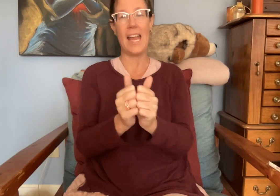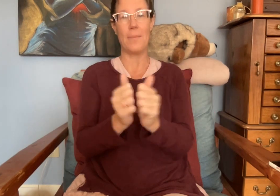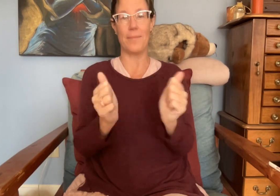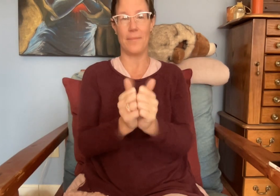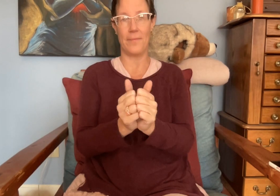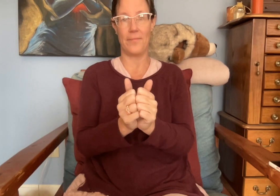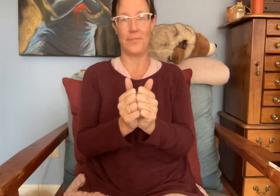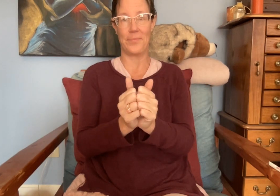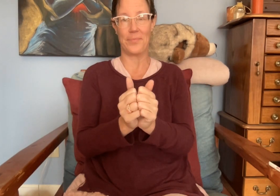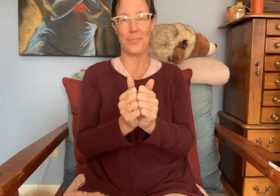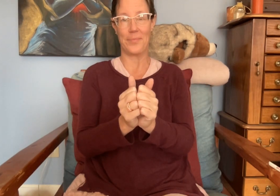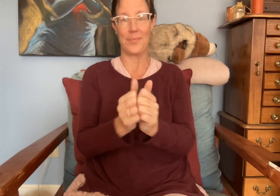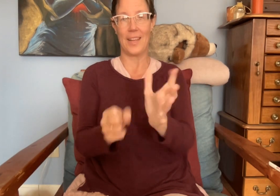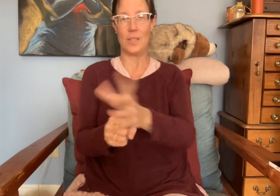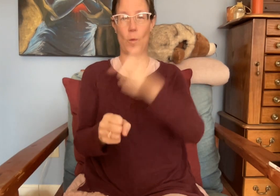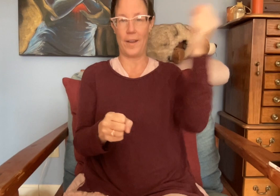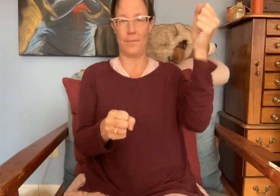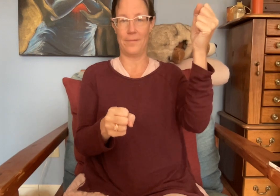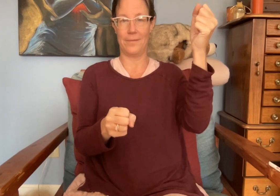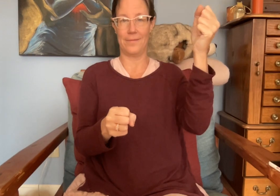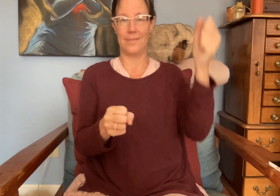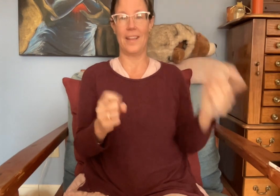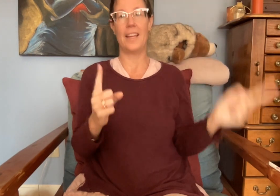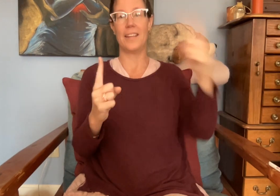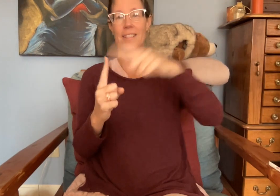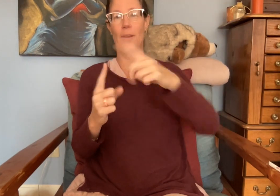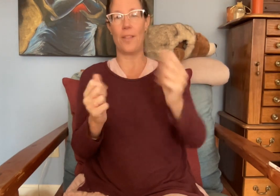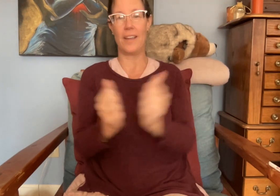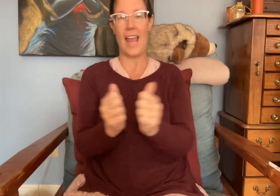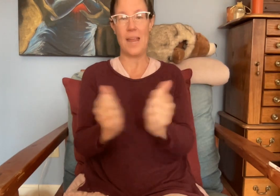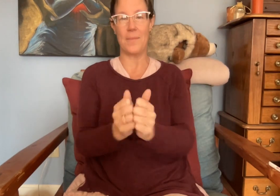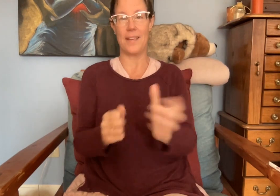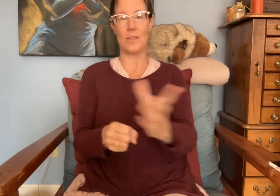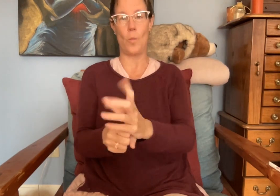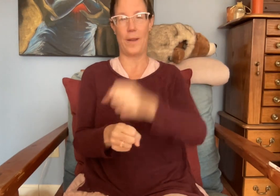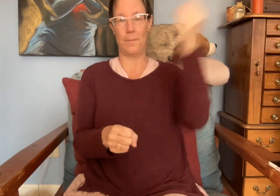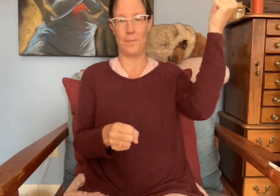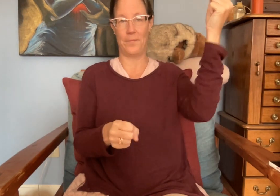game is won. Till the game is won.